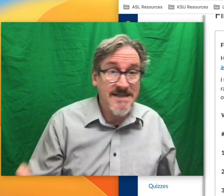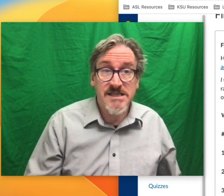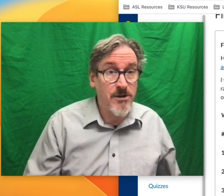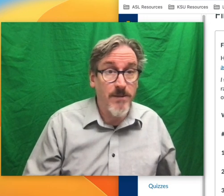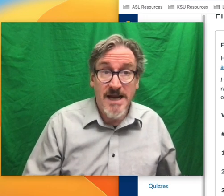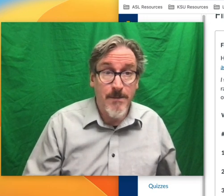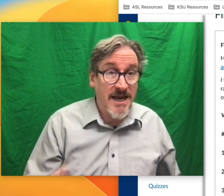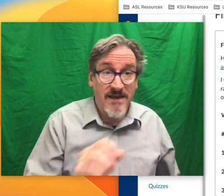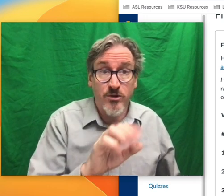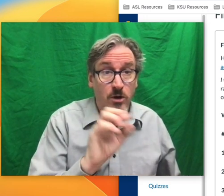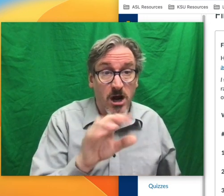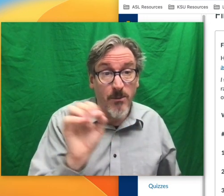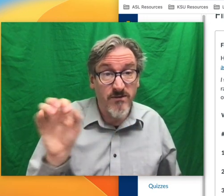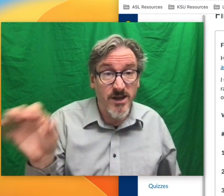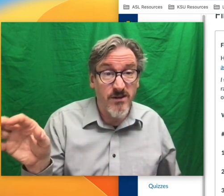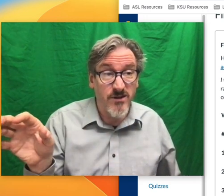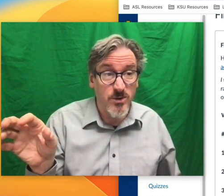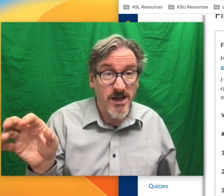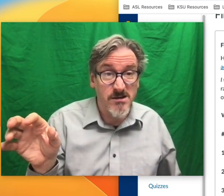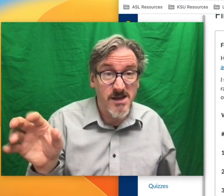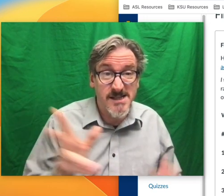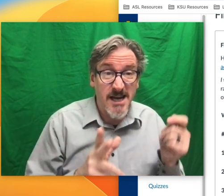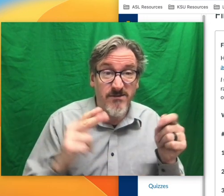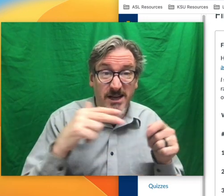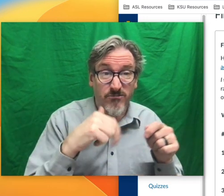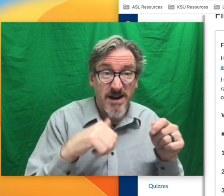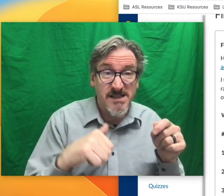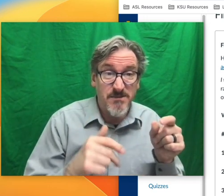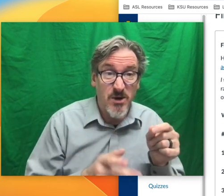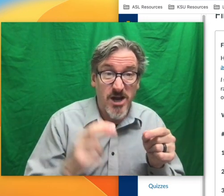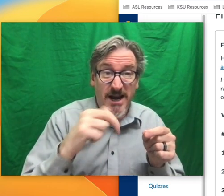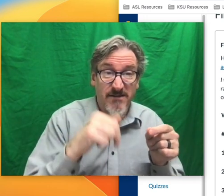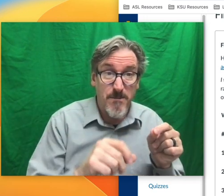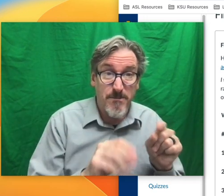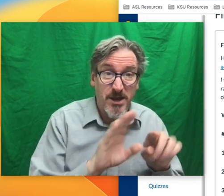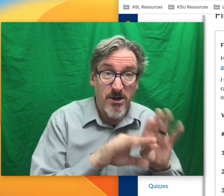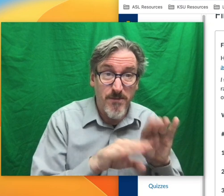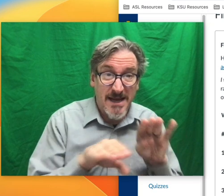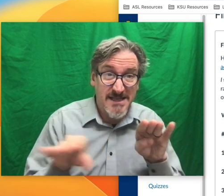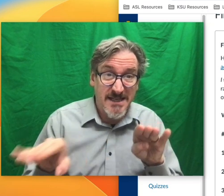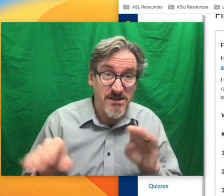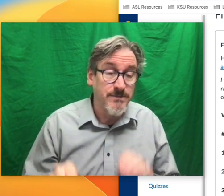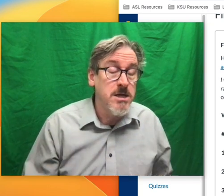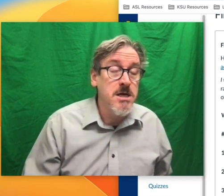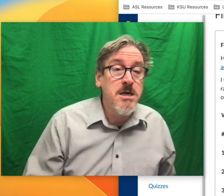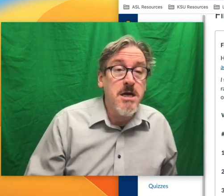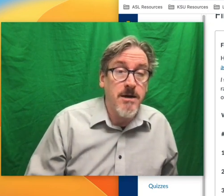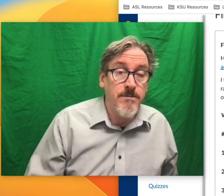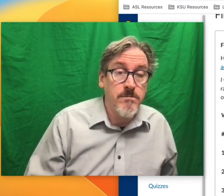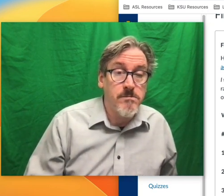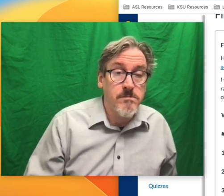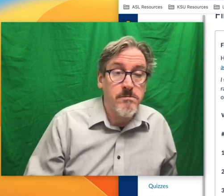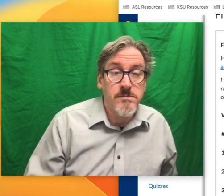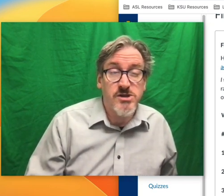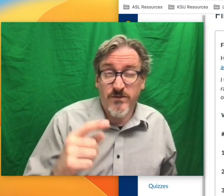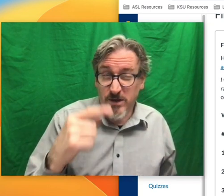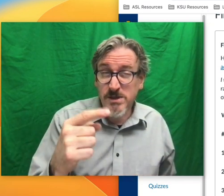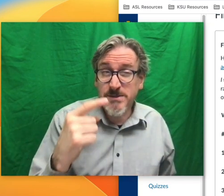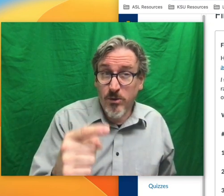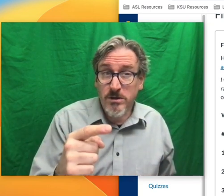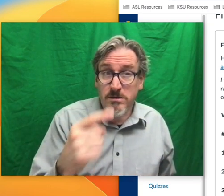I didn't spell my name. I gave you a couple of individual letters. It's kind of like a ransom note cut out of magazines.